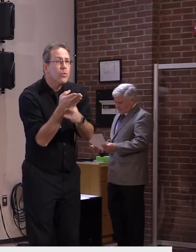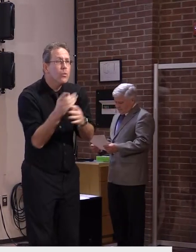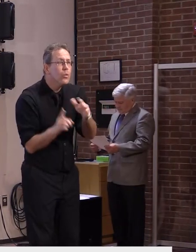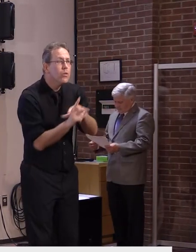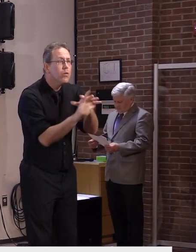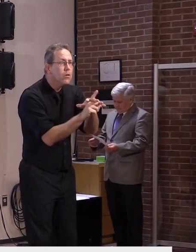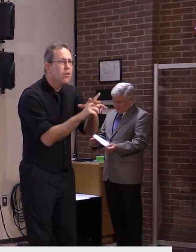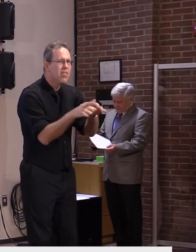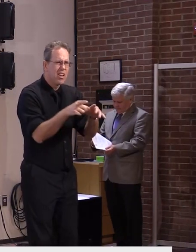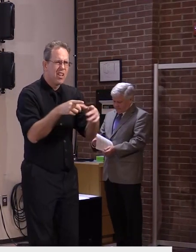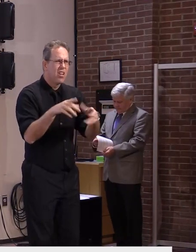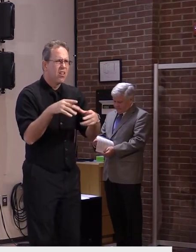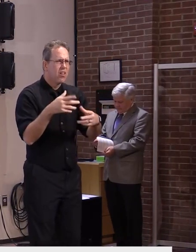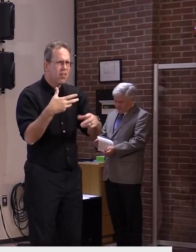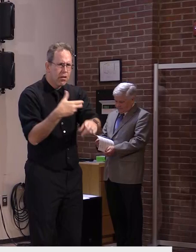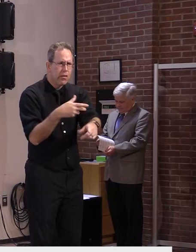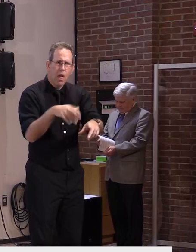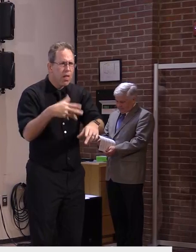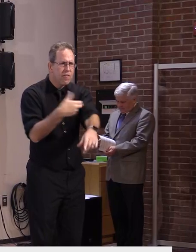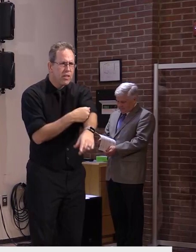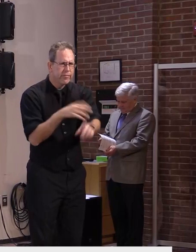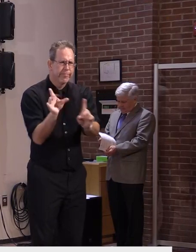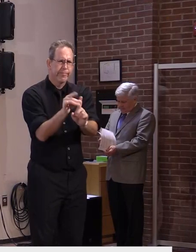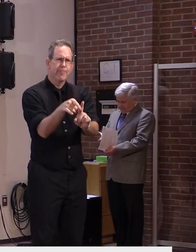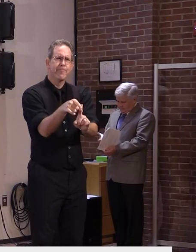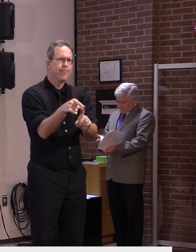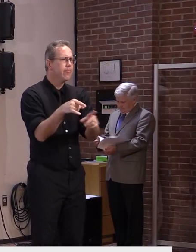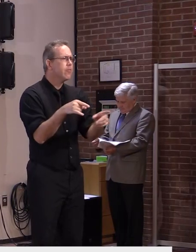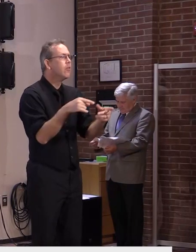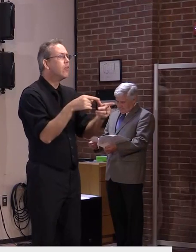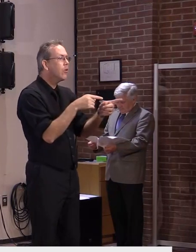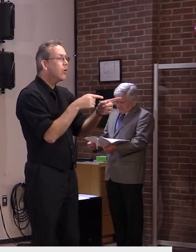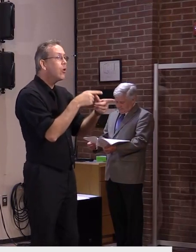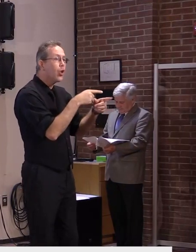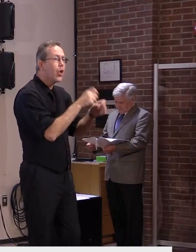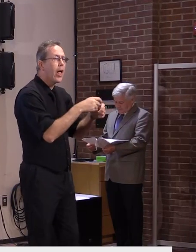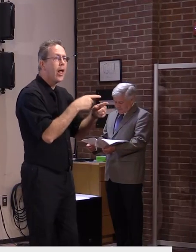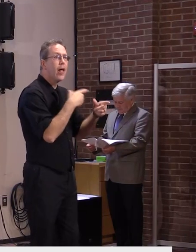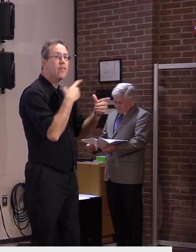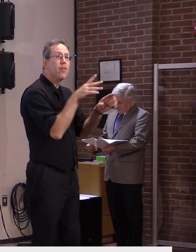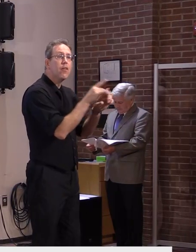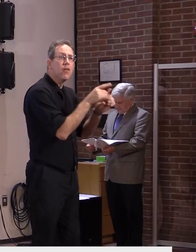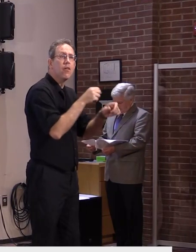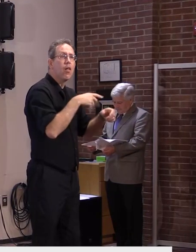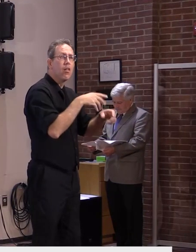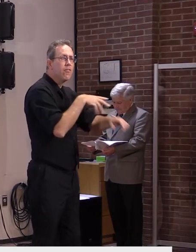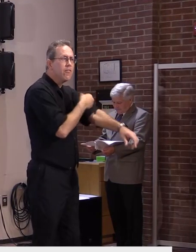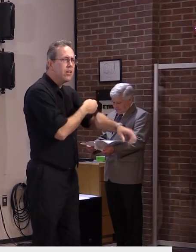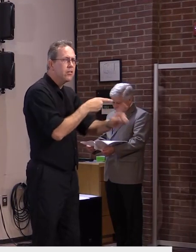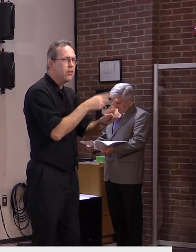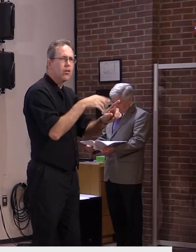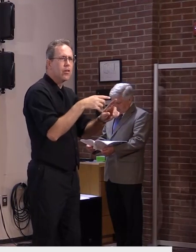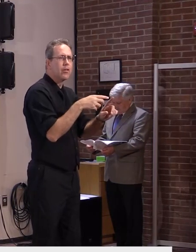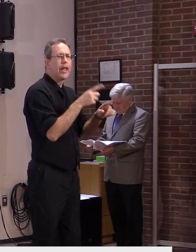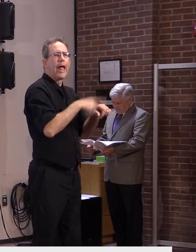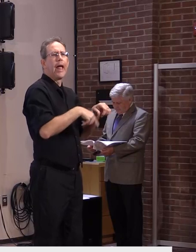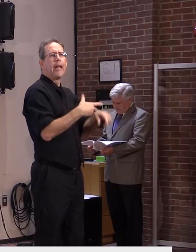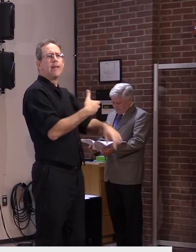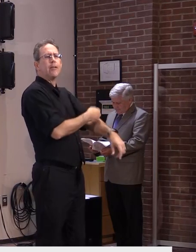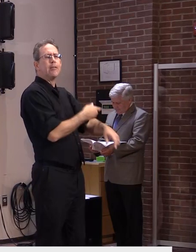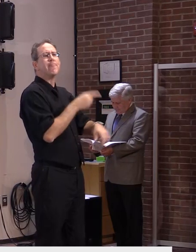are not fully vaccinated, including those who are eligible and those who are not eligible. When we look at that one slide where we're